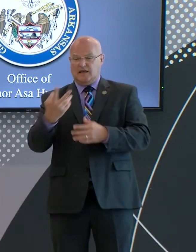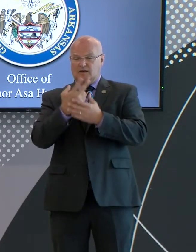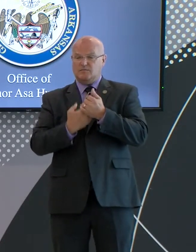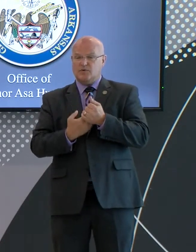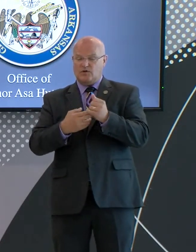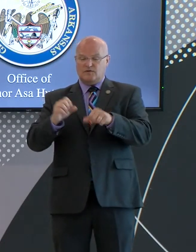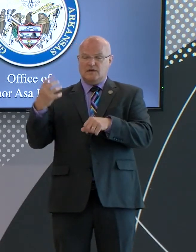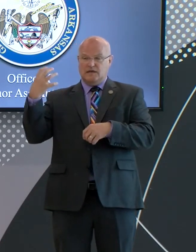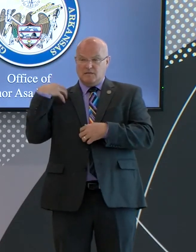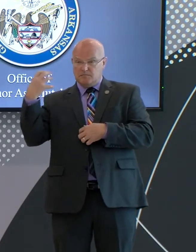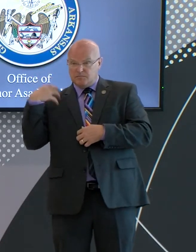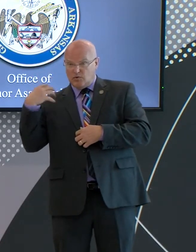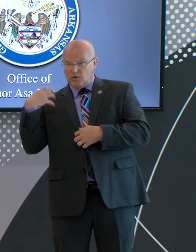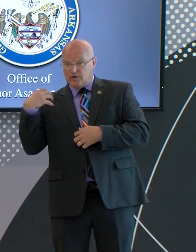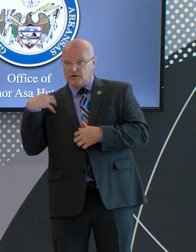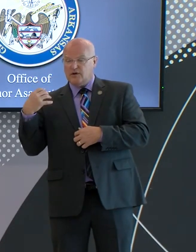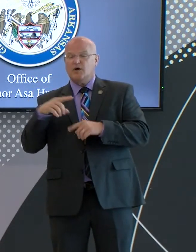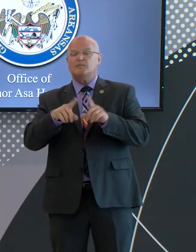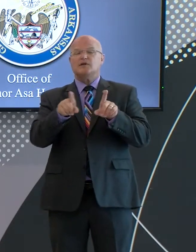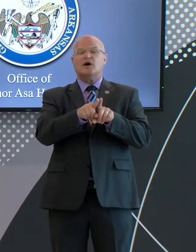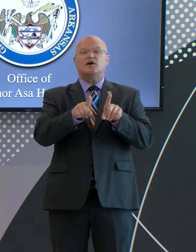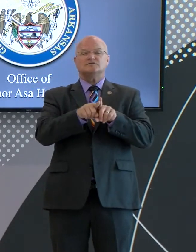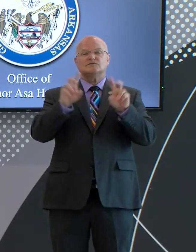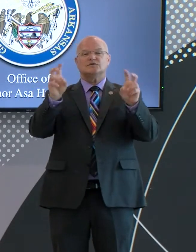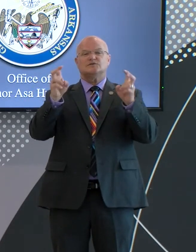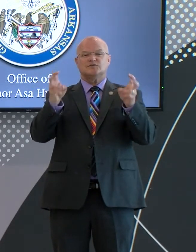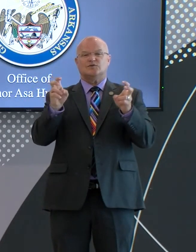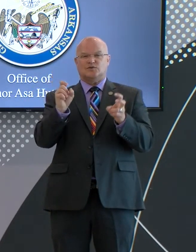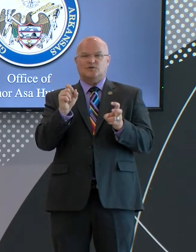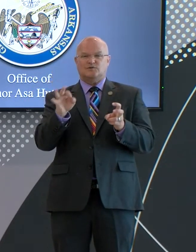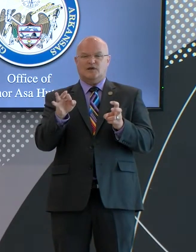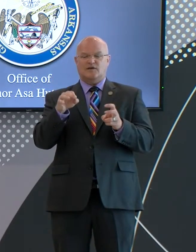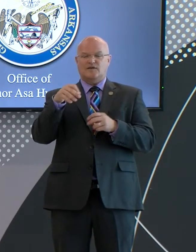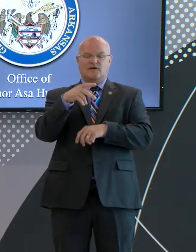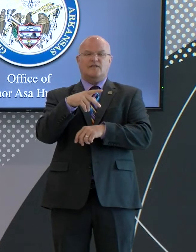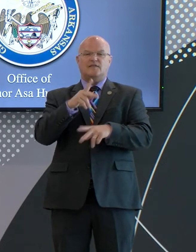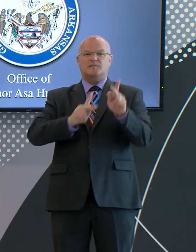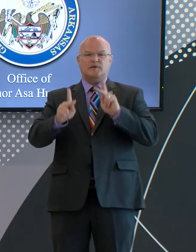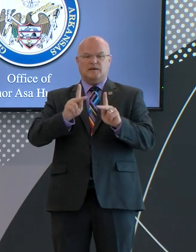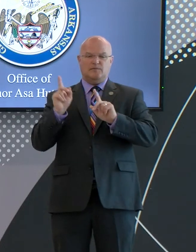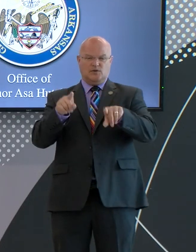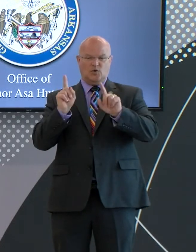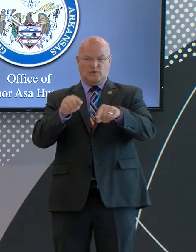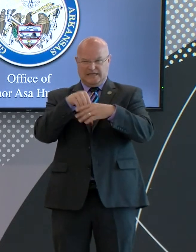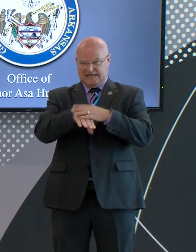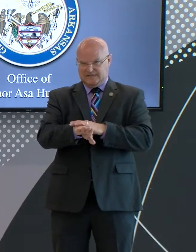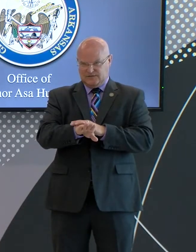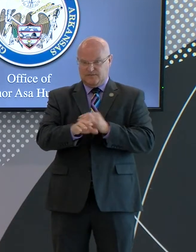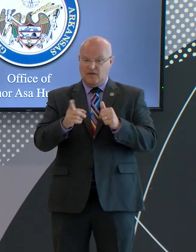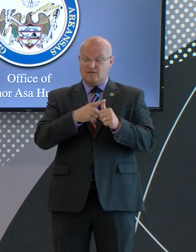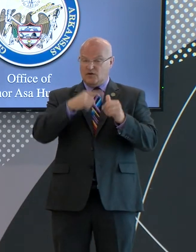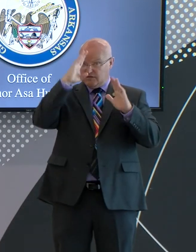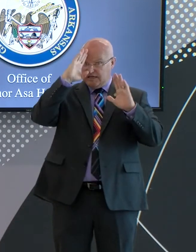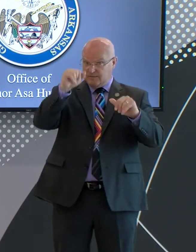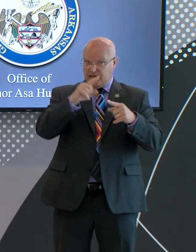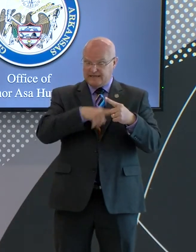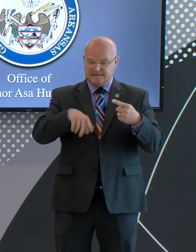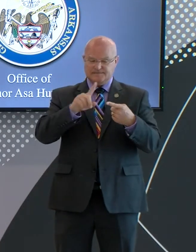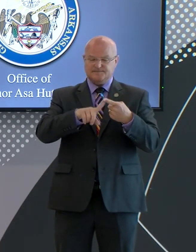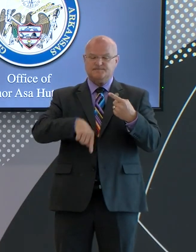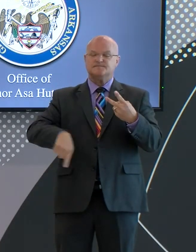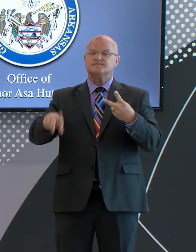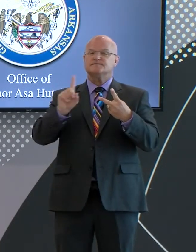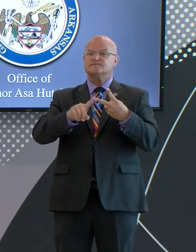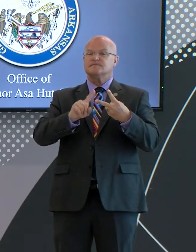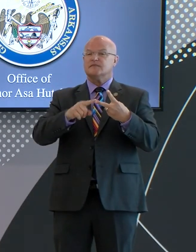from an employer standpoint, but also in terms of the patrons. That's the first expectation we have. Secondly,